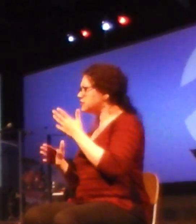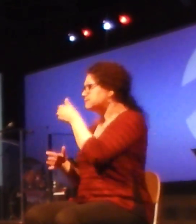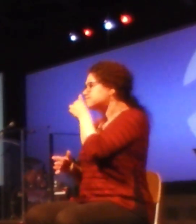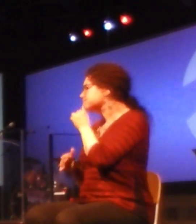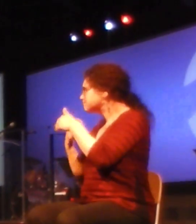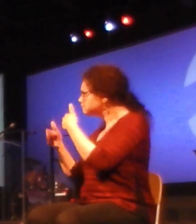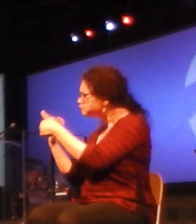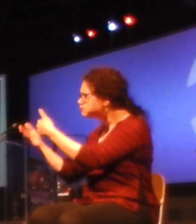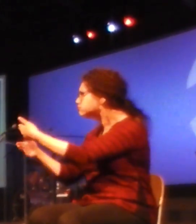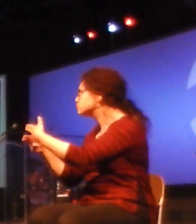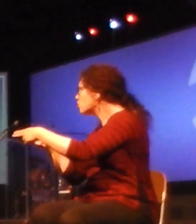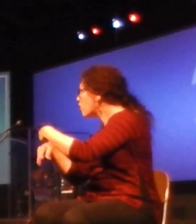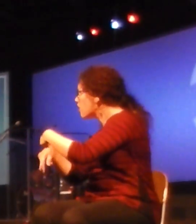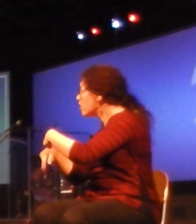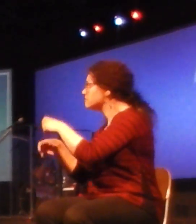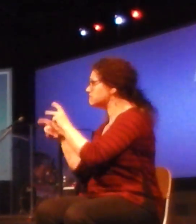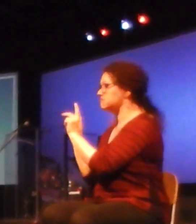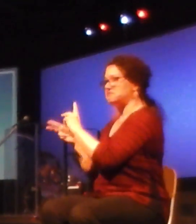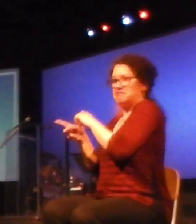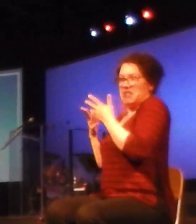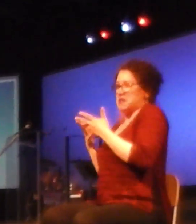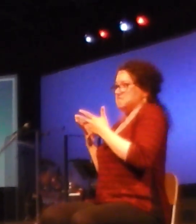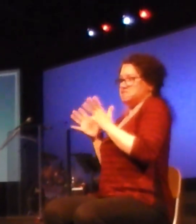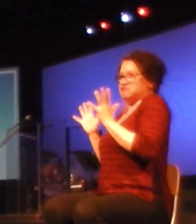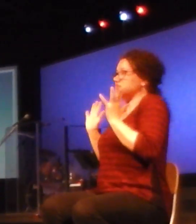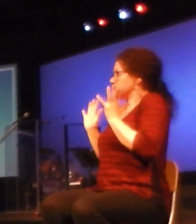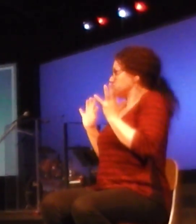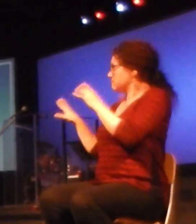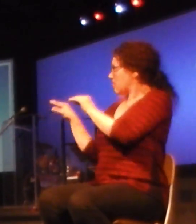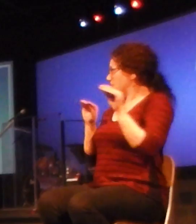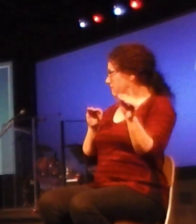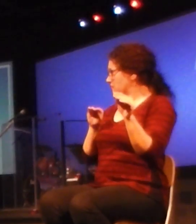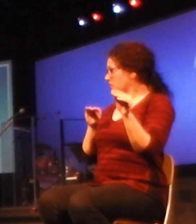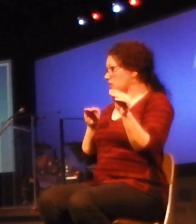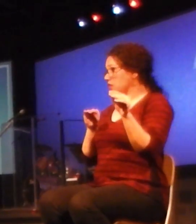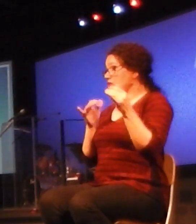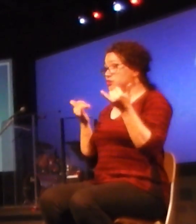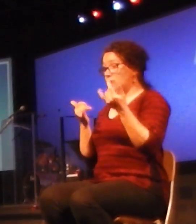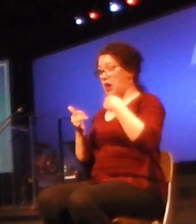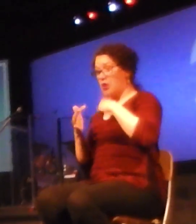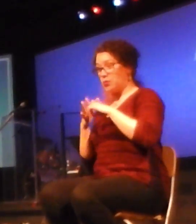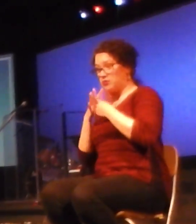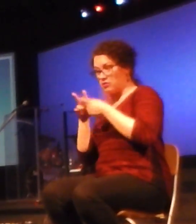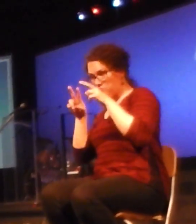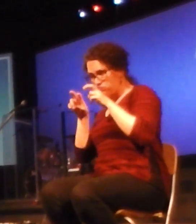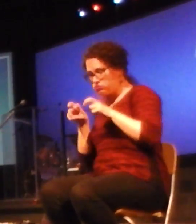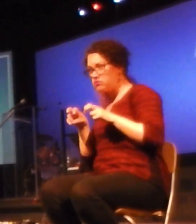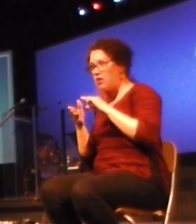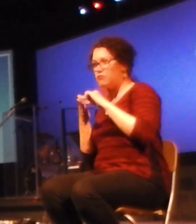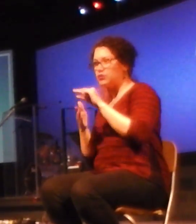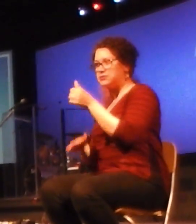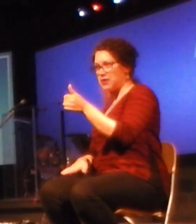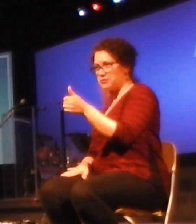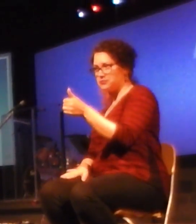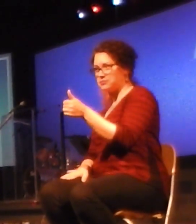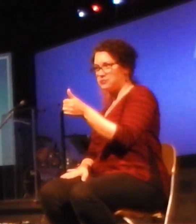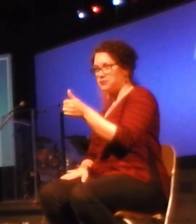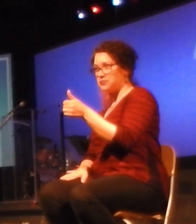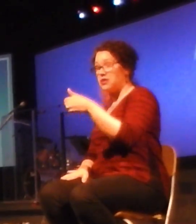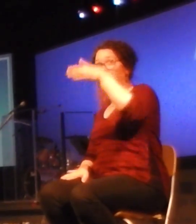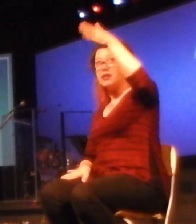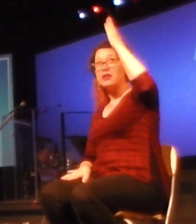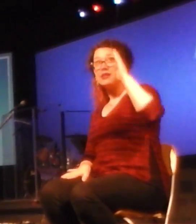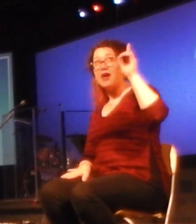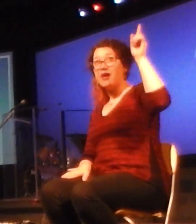this little period, and it's going to be okay. And so verse 10, where we're picking up, is the passage where